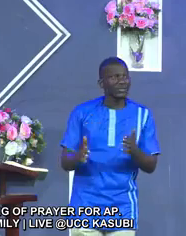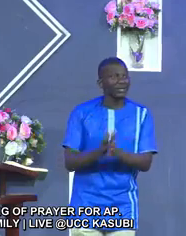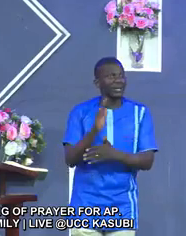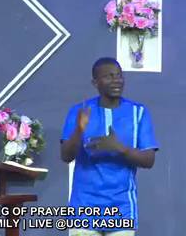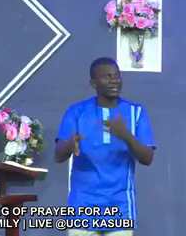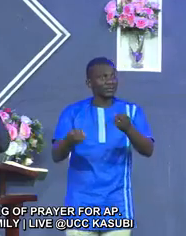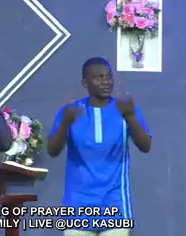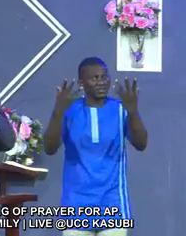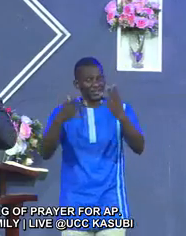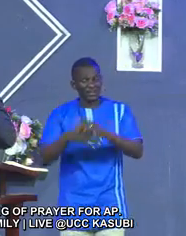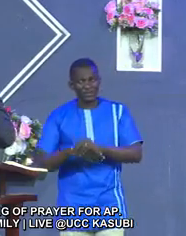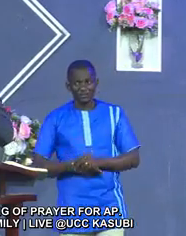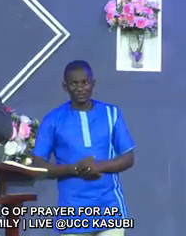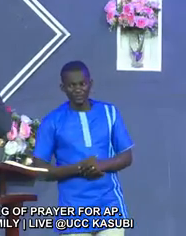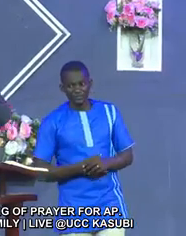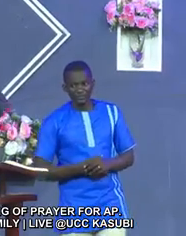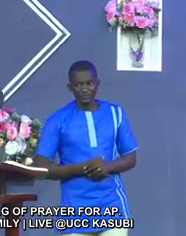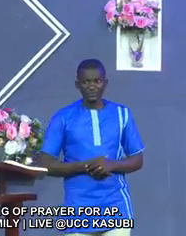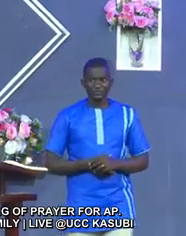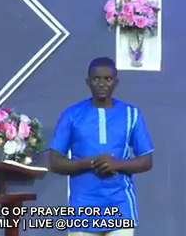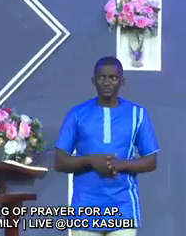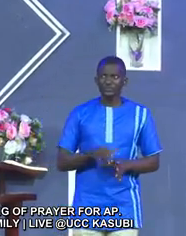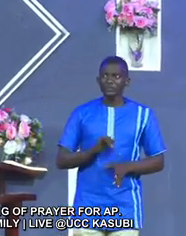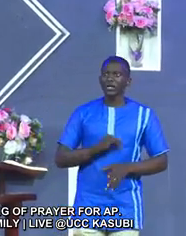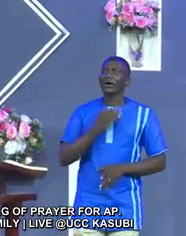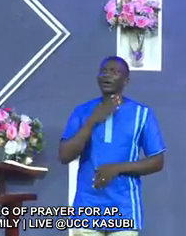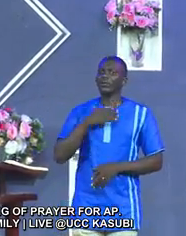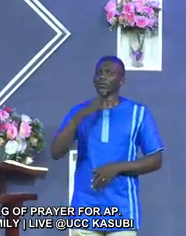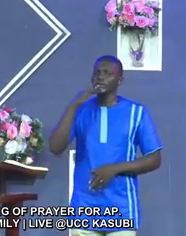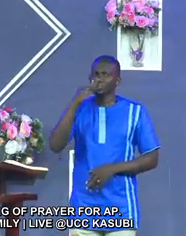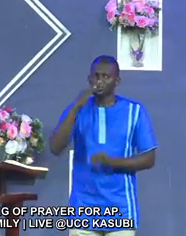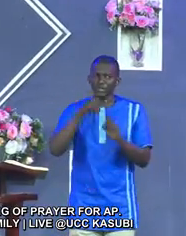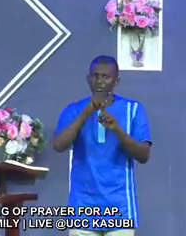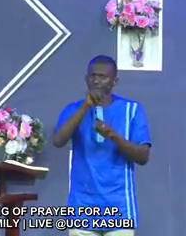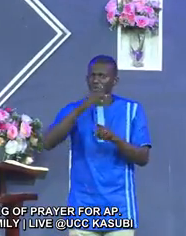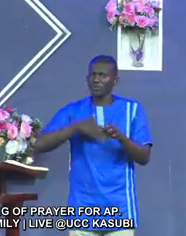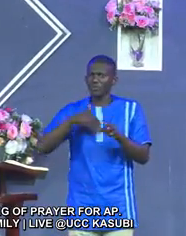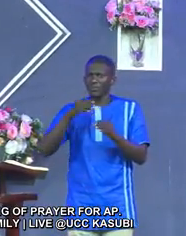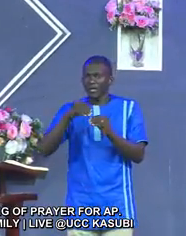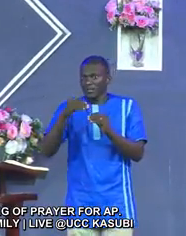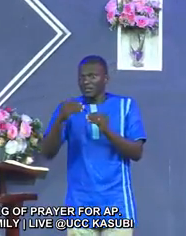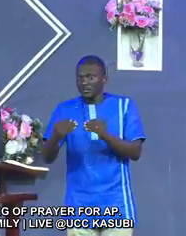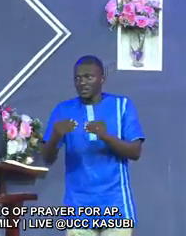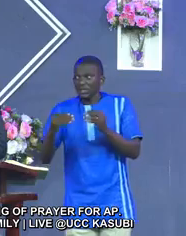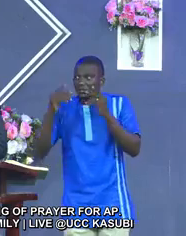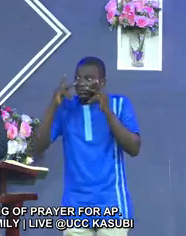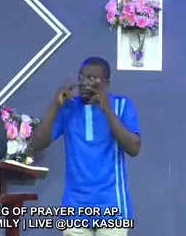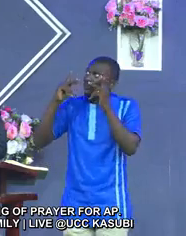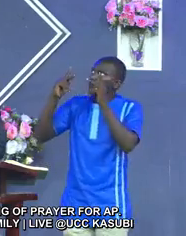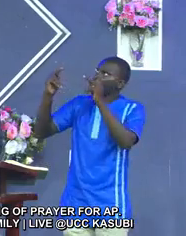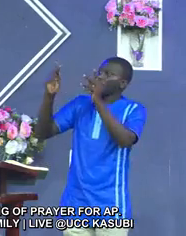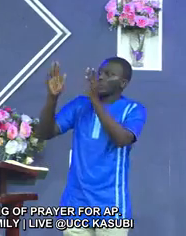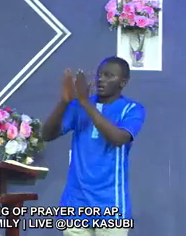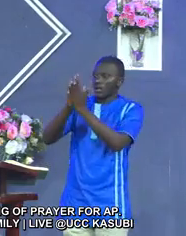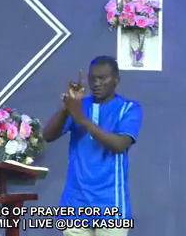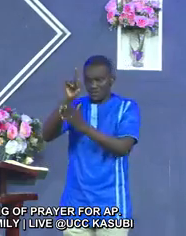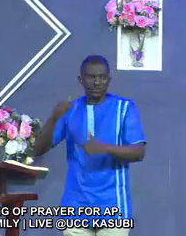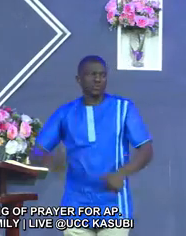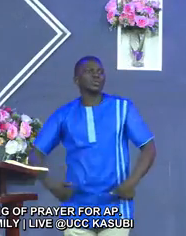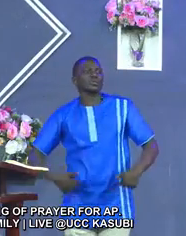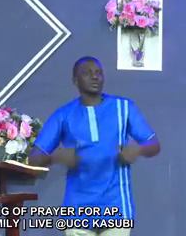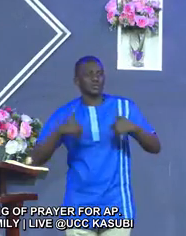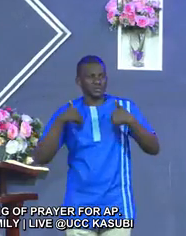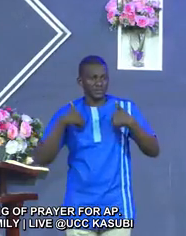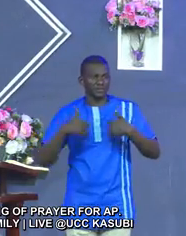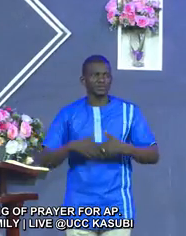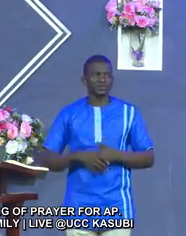Hallelujah. Amen. I want to speak to you, our son, look and live. Jagaloko gera joli mutabane wa fetu